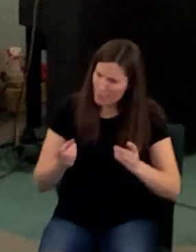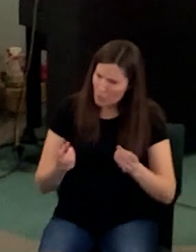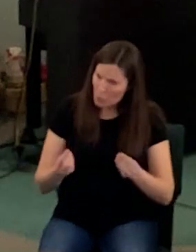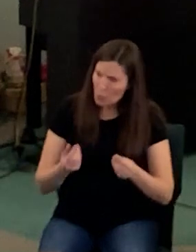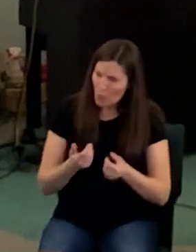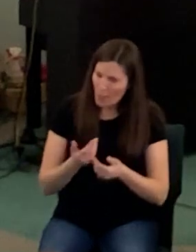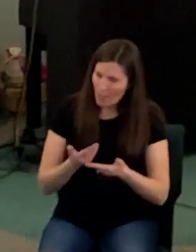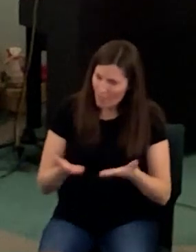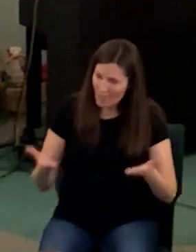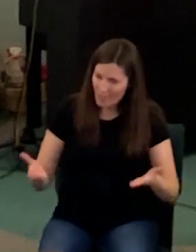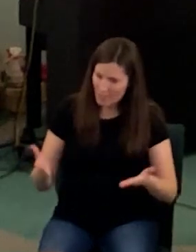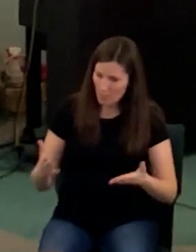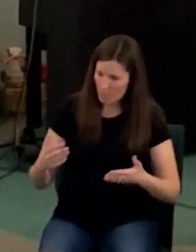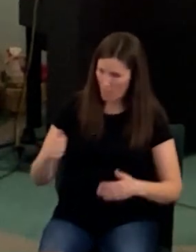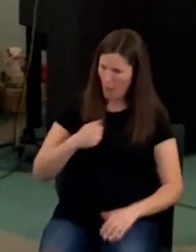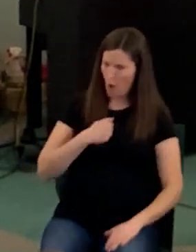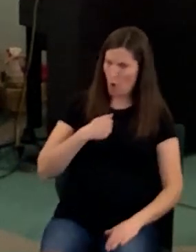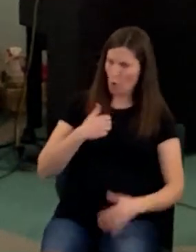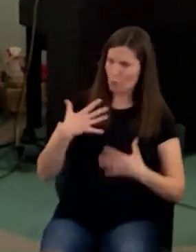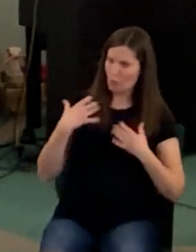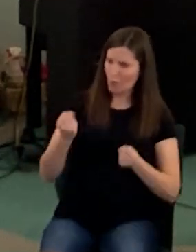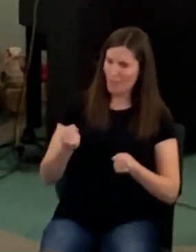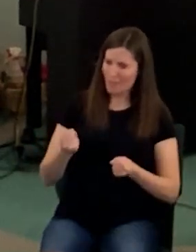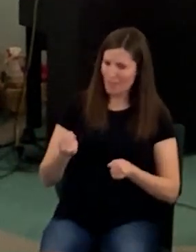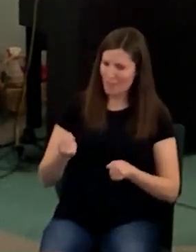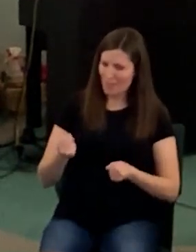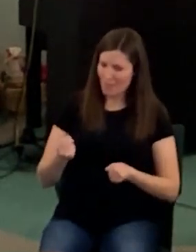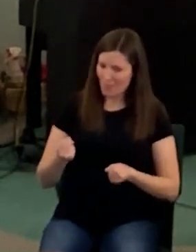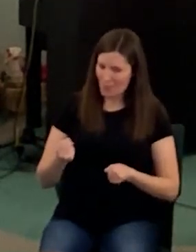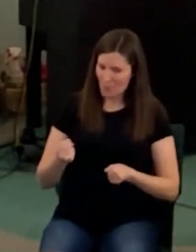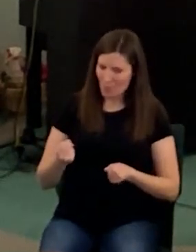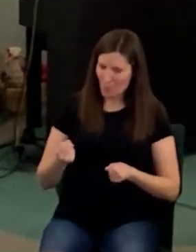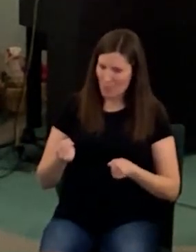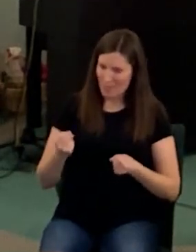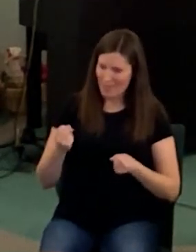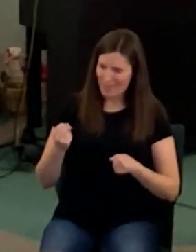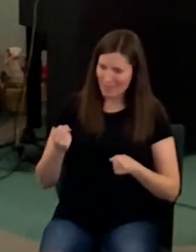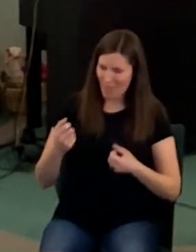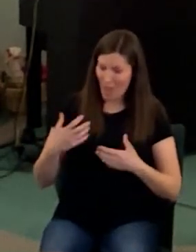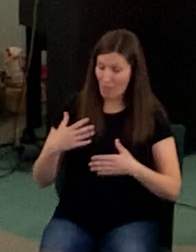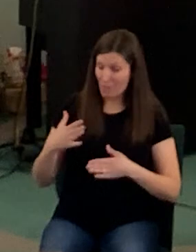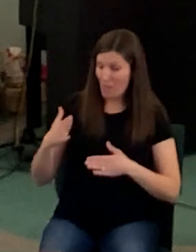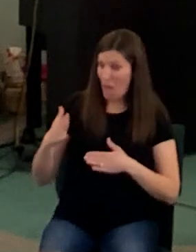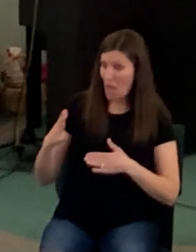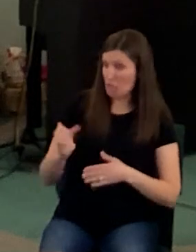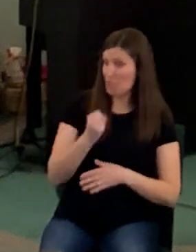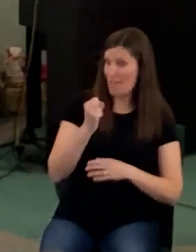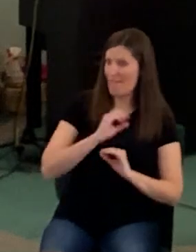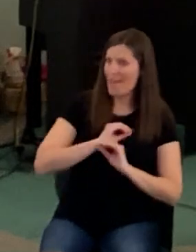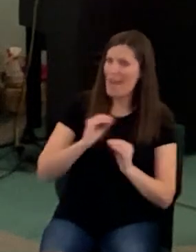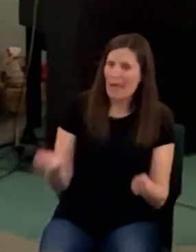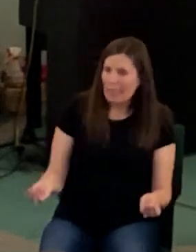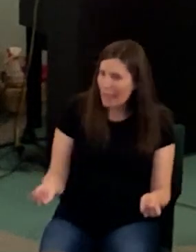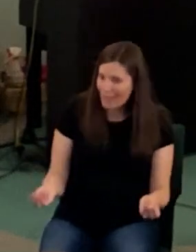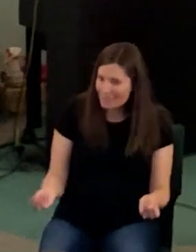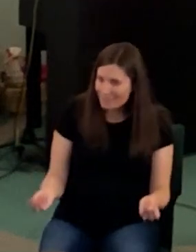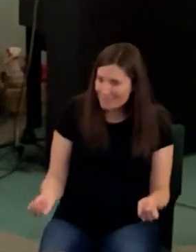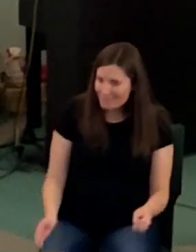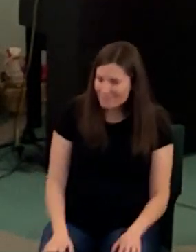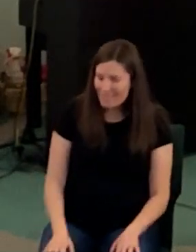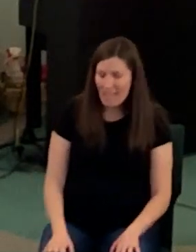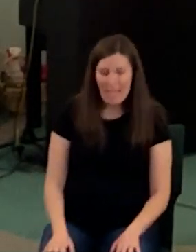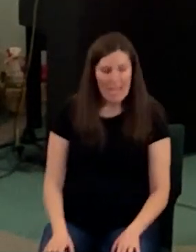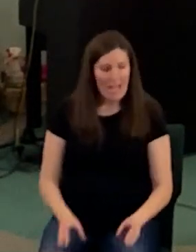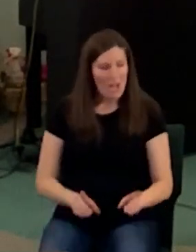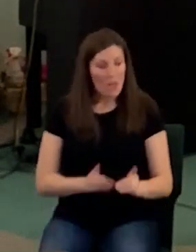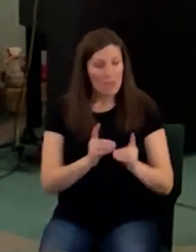nothing. And let's consider this scene from their point of view. These guys, they grew up in Galilee. They knew this